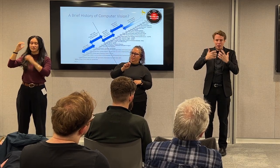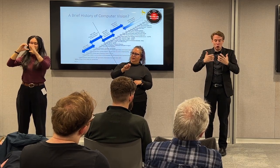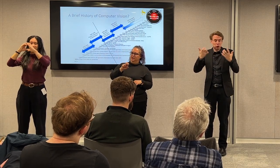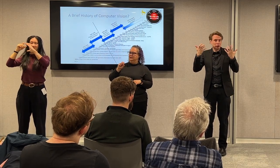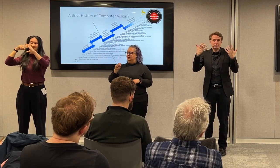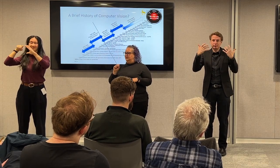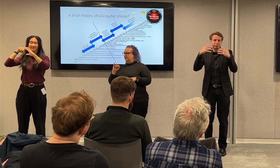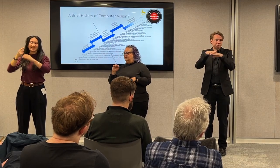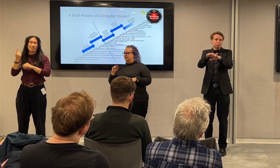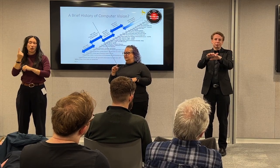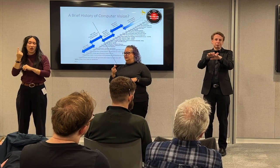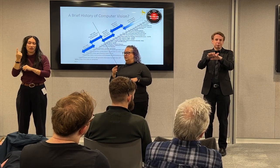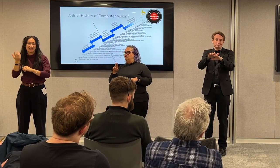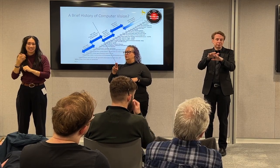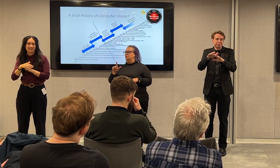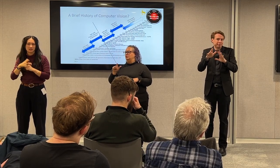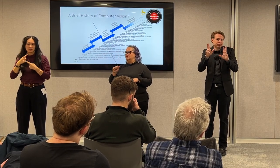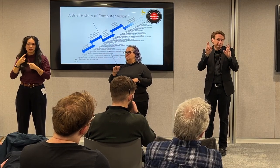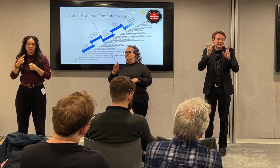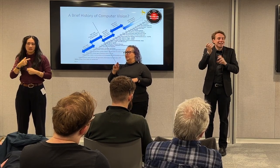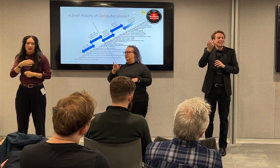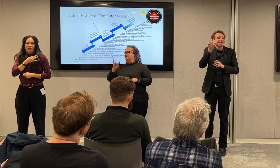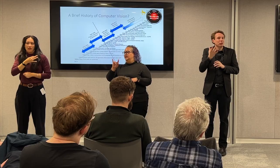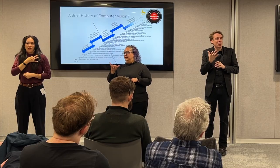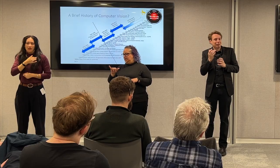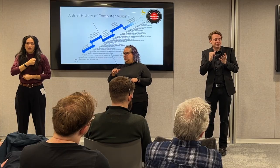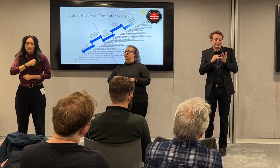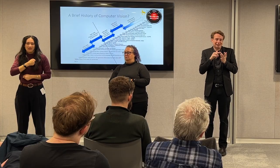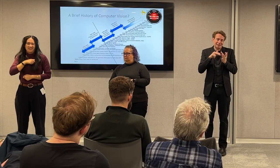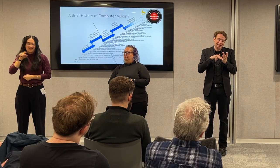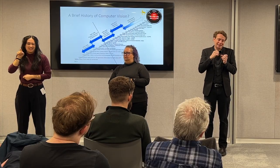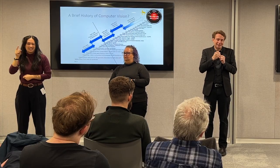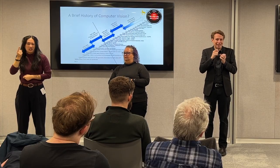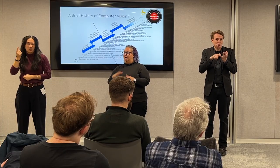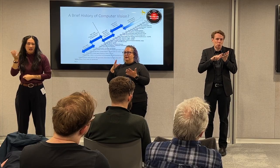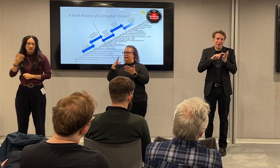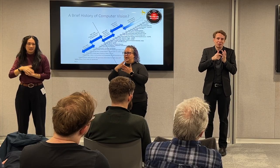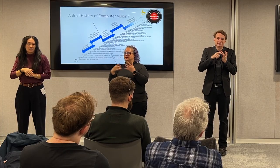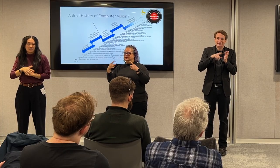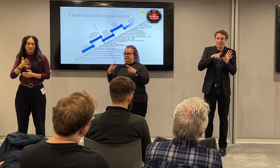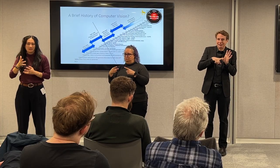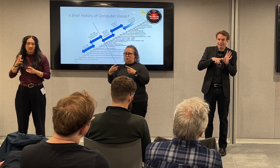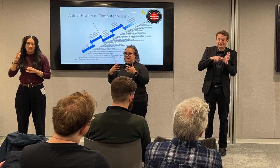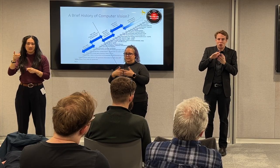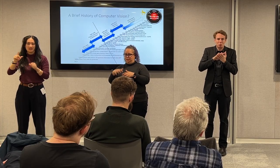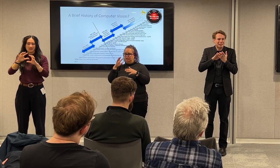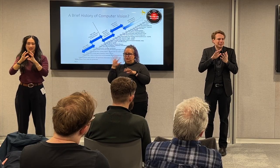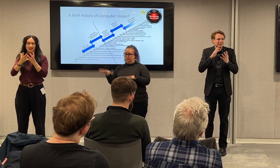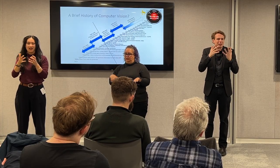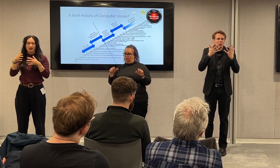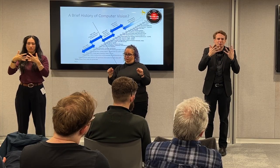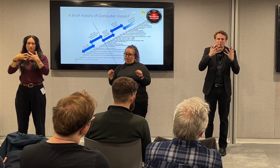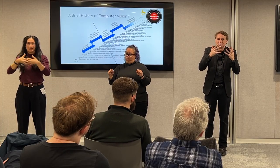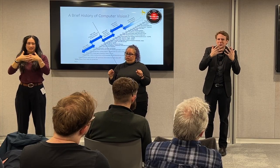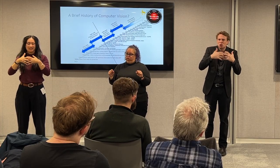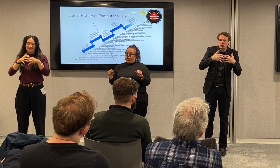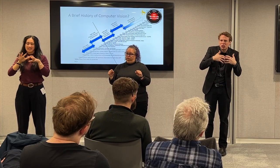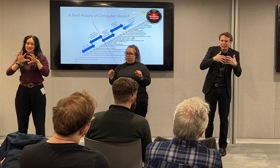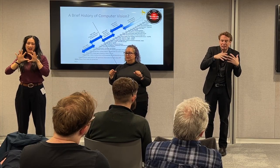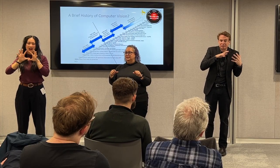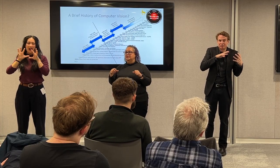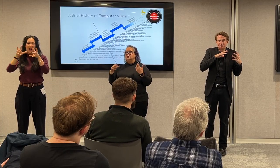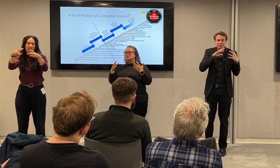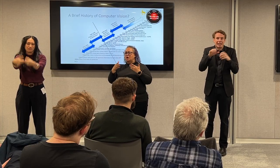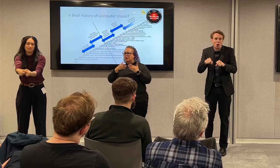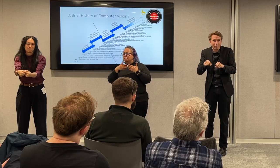and this is what we're all scared of, at some point, the machines take over. So one assumes that between